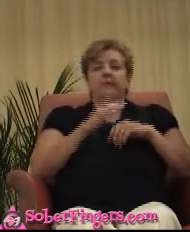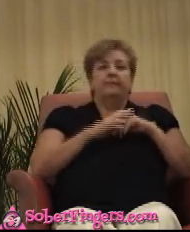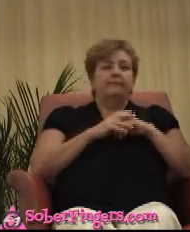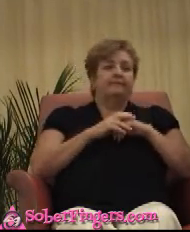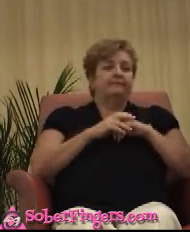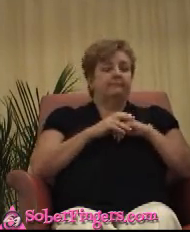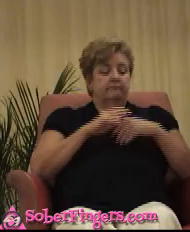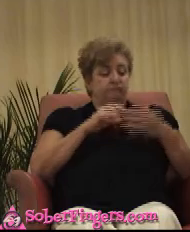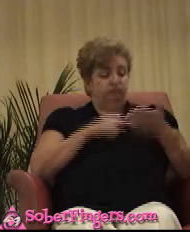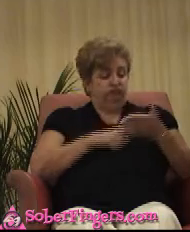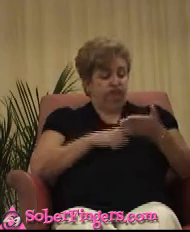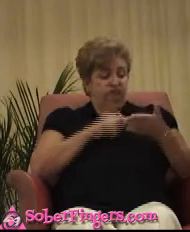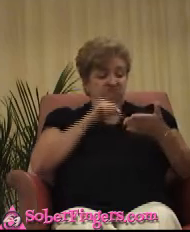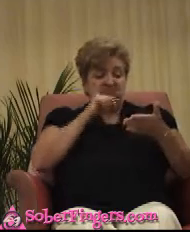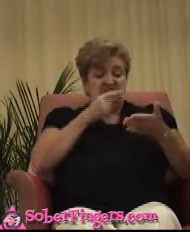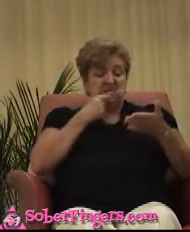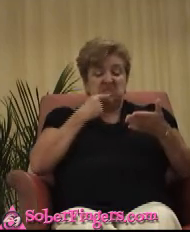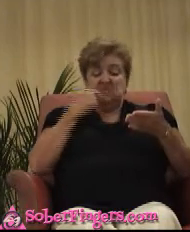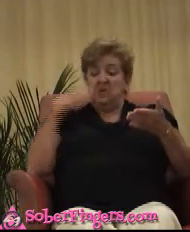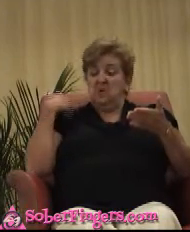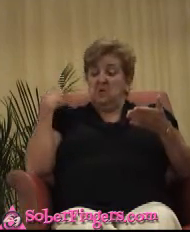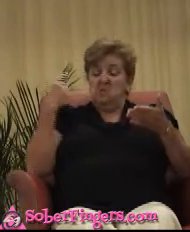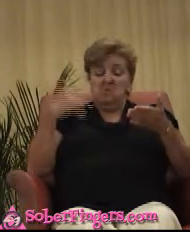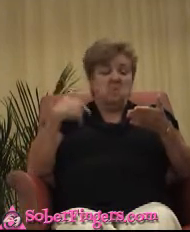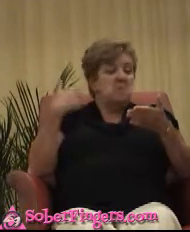say, rarely have we seen a person fail who's thoroughly memorized the book."